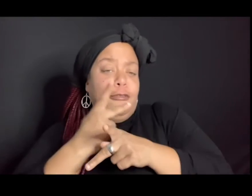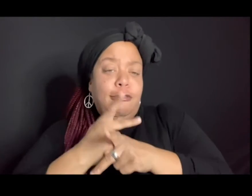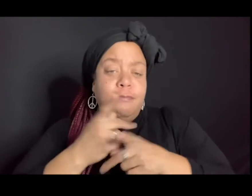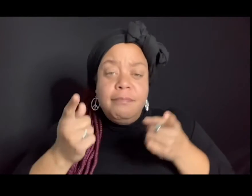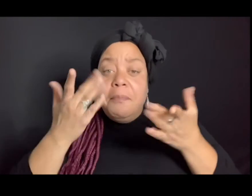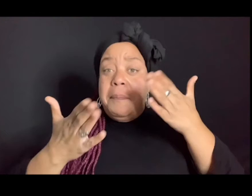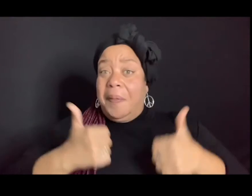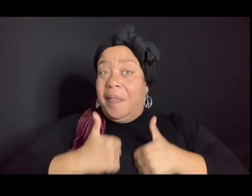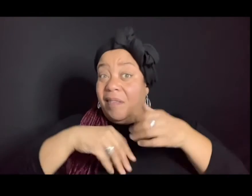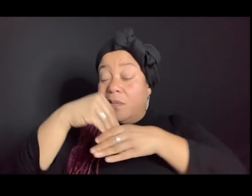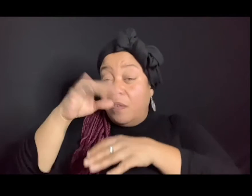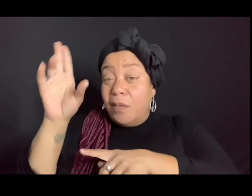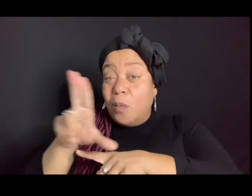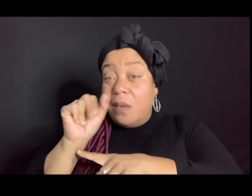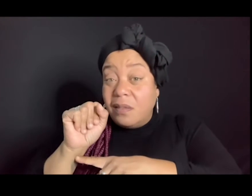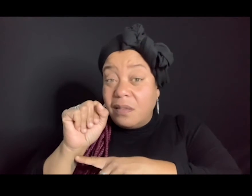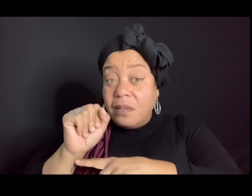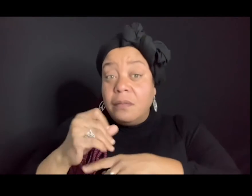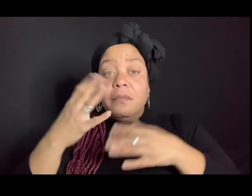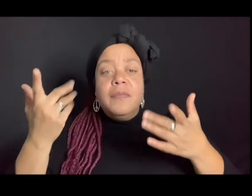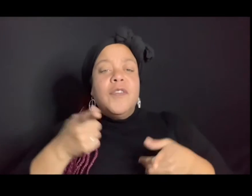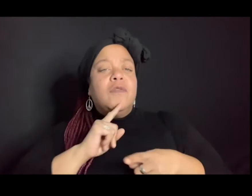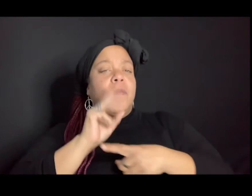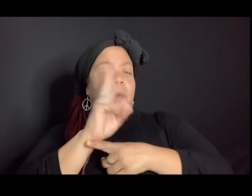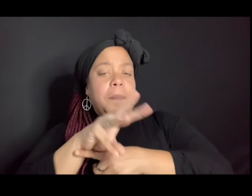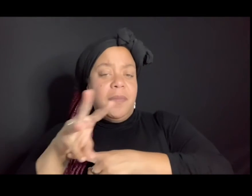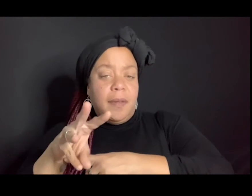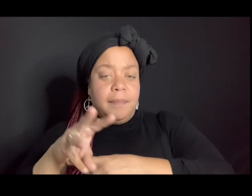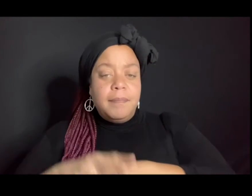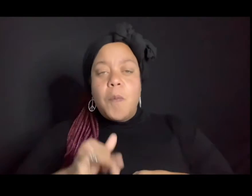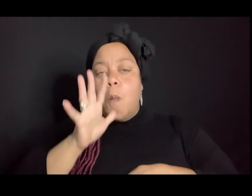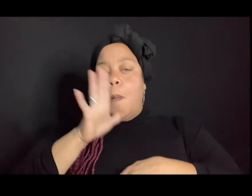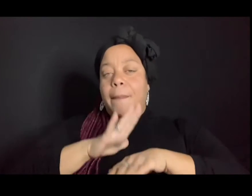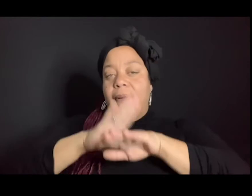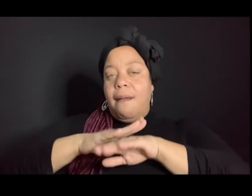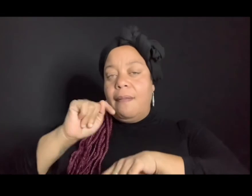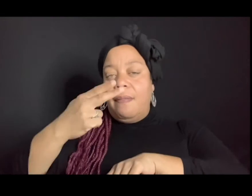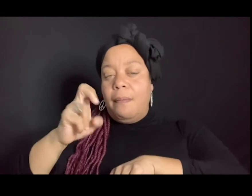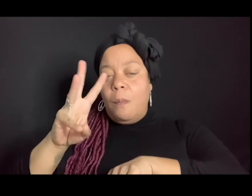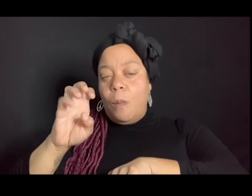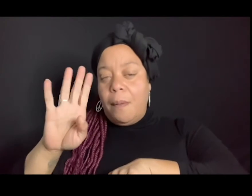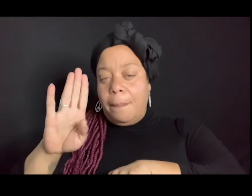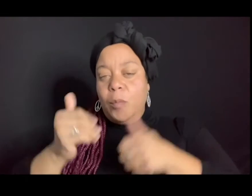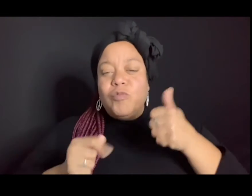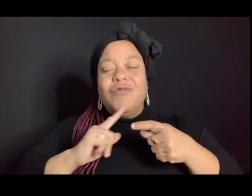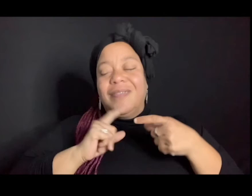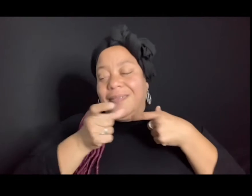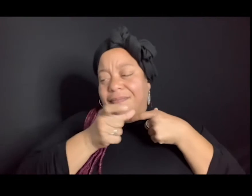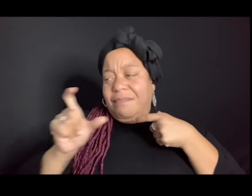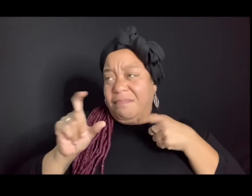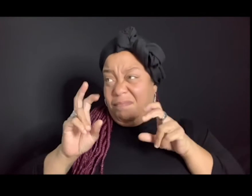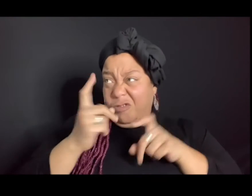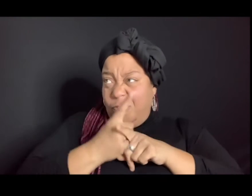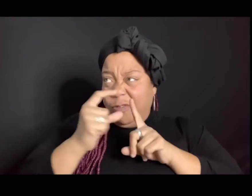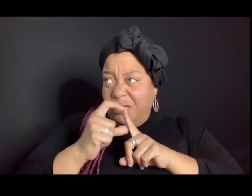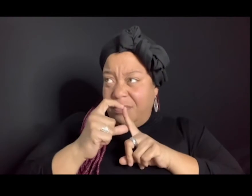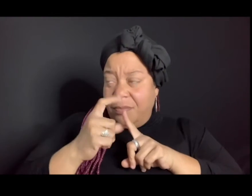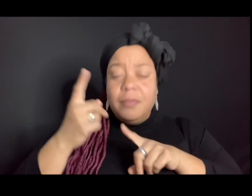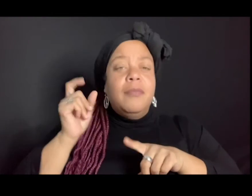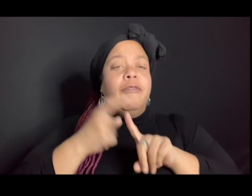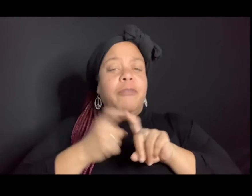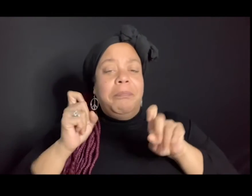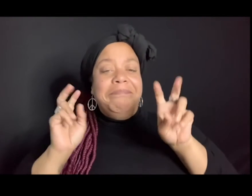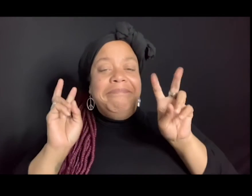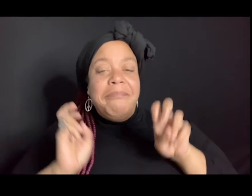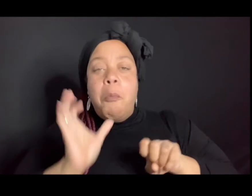outside the United States where it's not legal. There is a website, Women on the Web, which was a spin-off, if that's the right word,